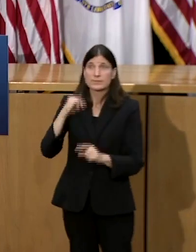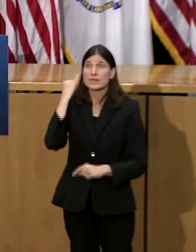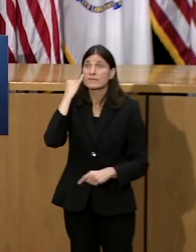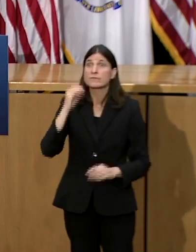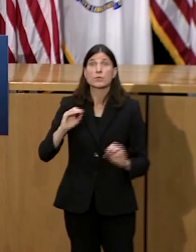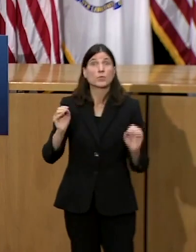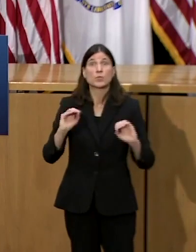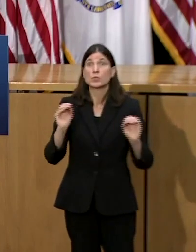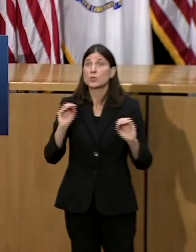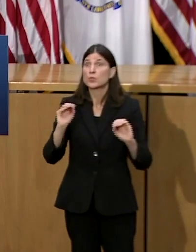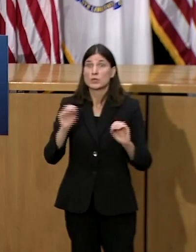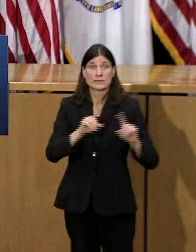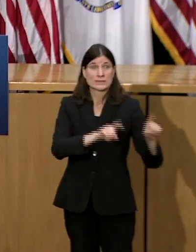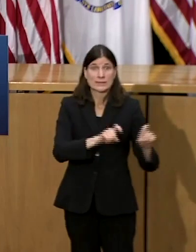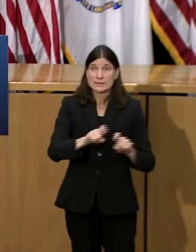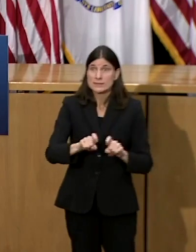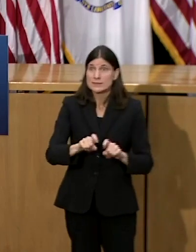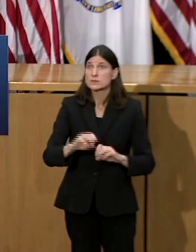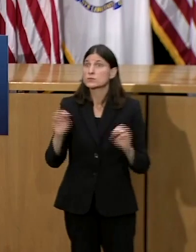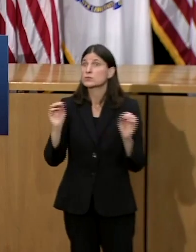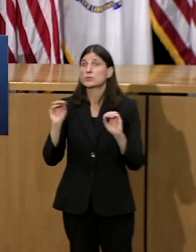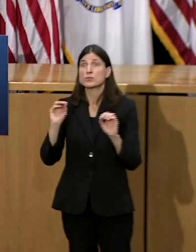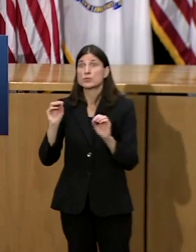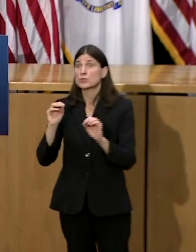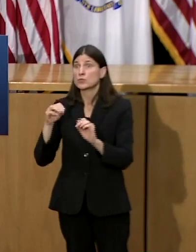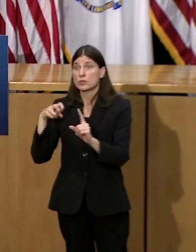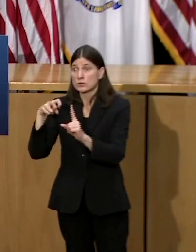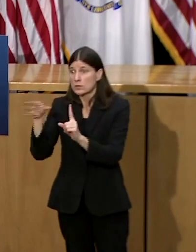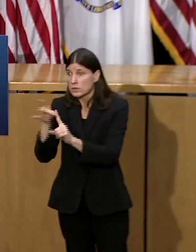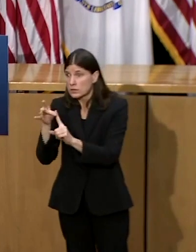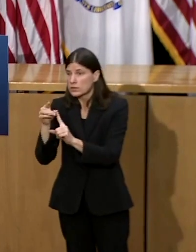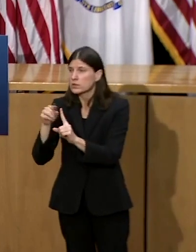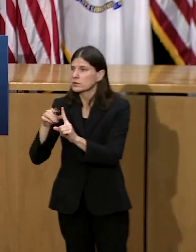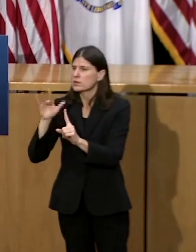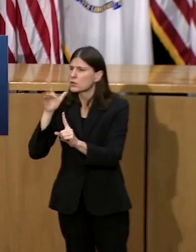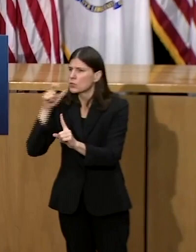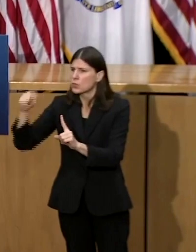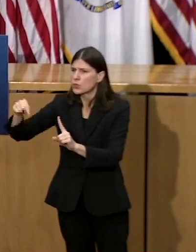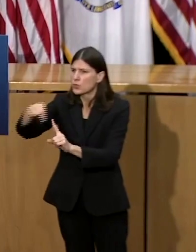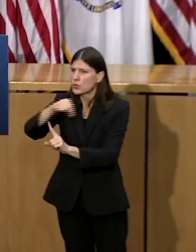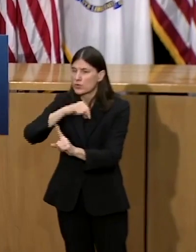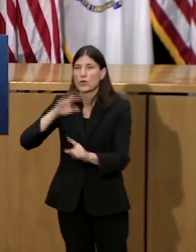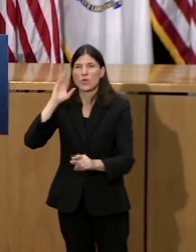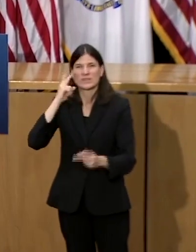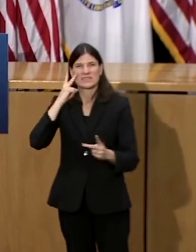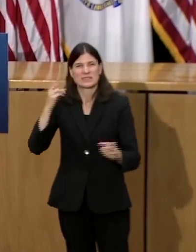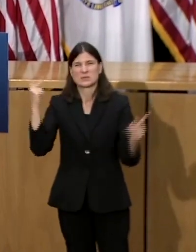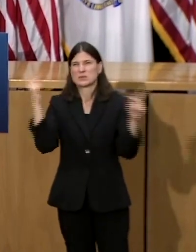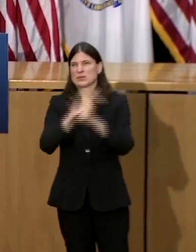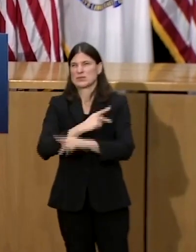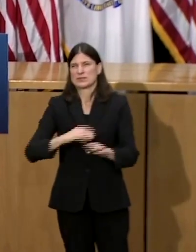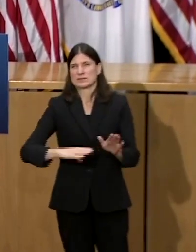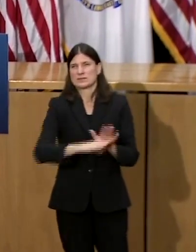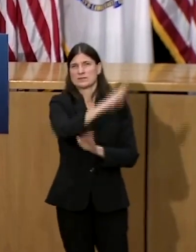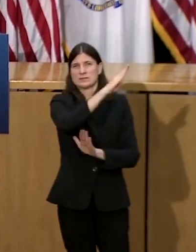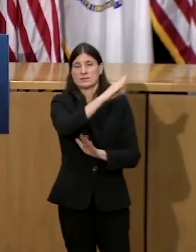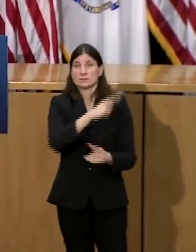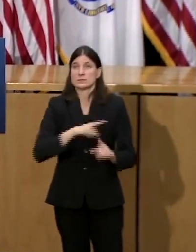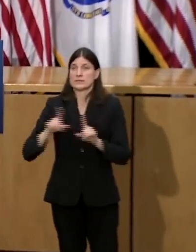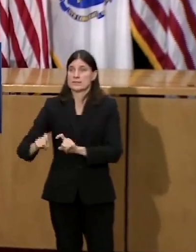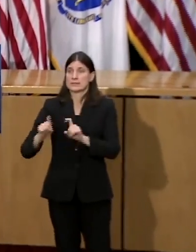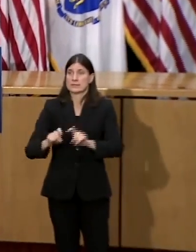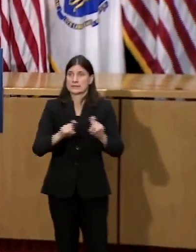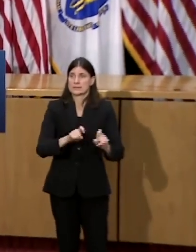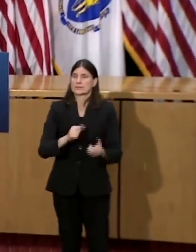say, if you test and you test aggressively and you find cases, there are limits through which you will move from green to yellow.